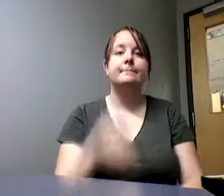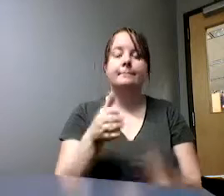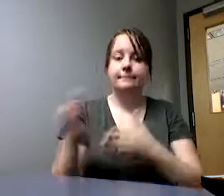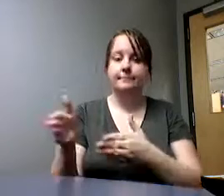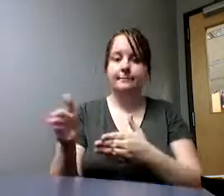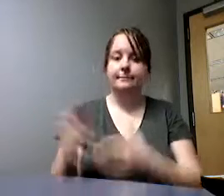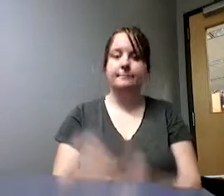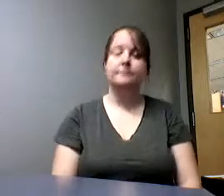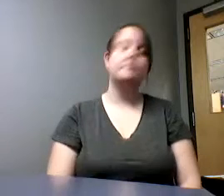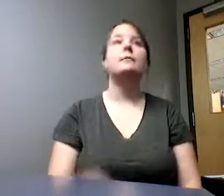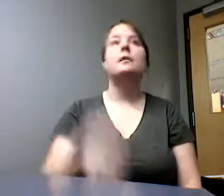Saturated.